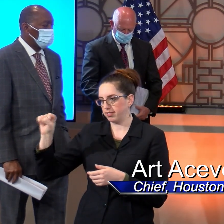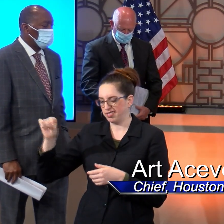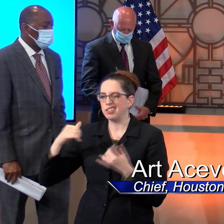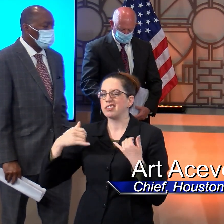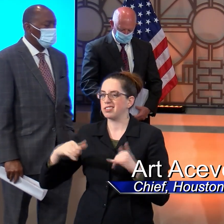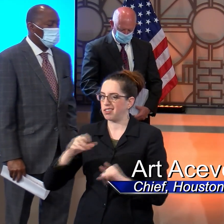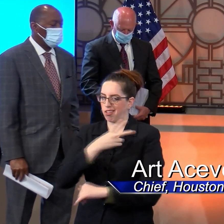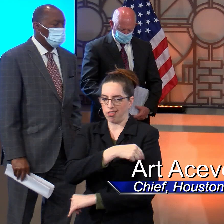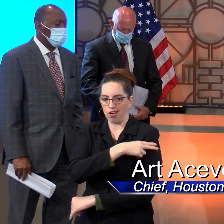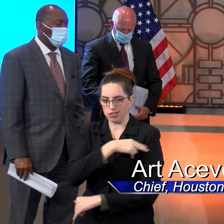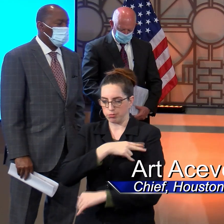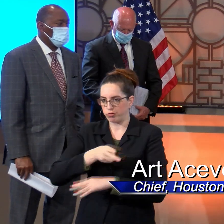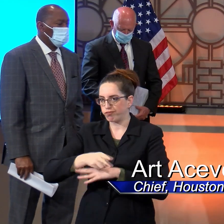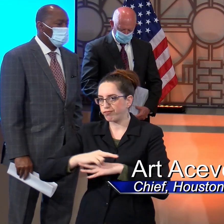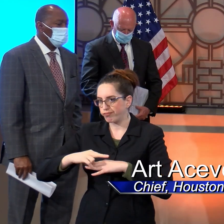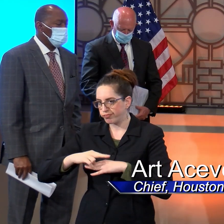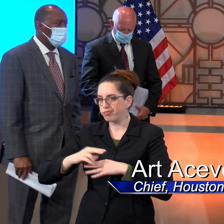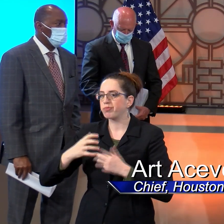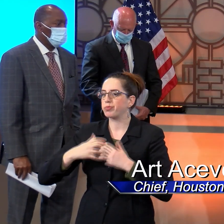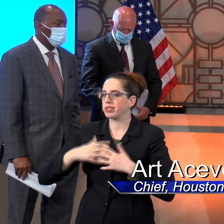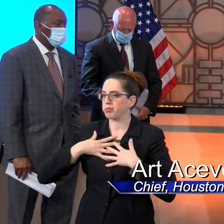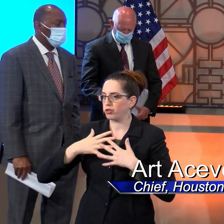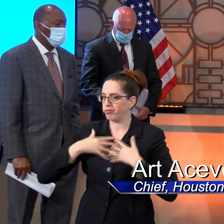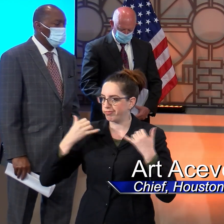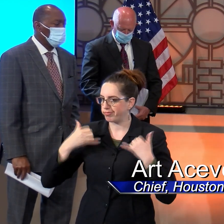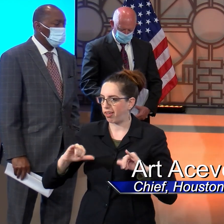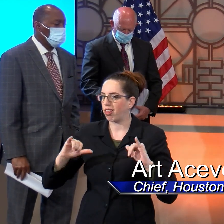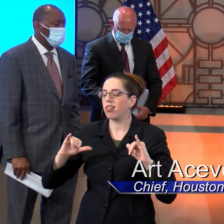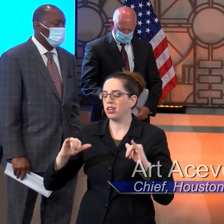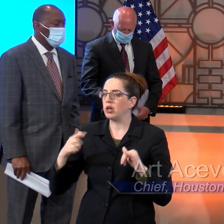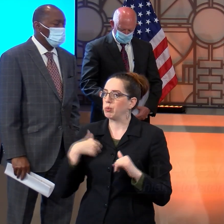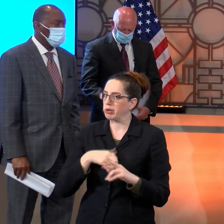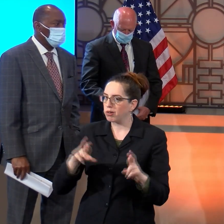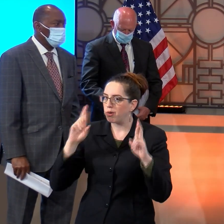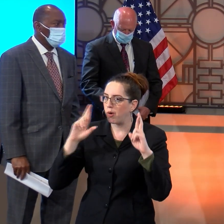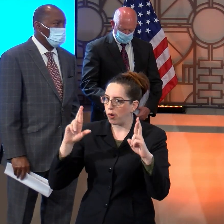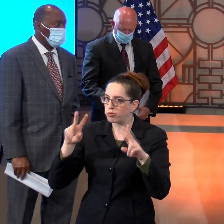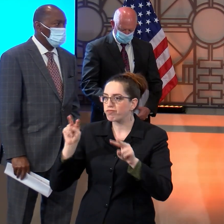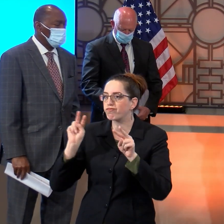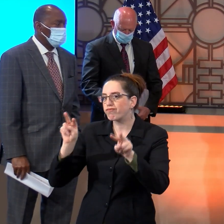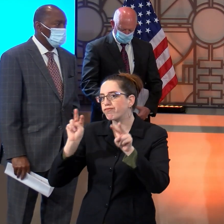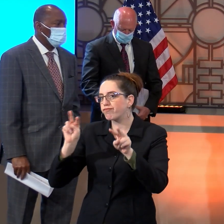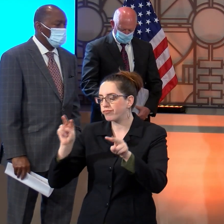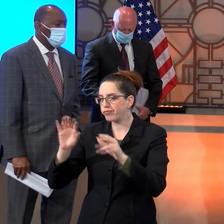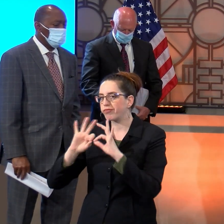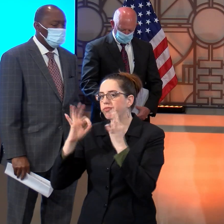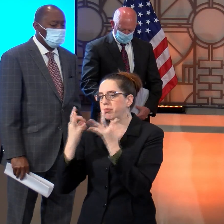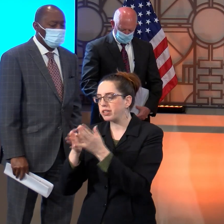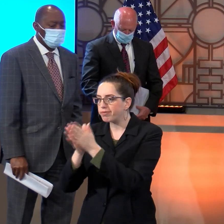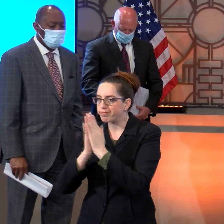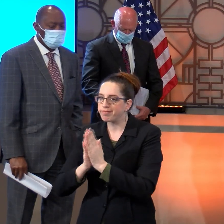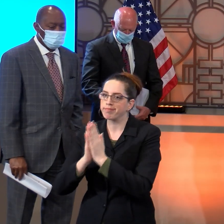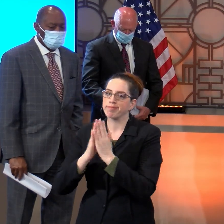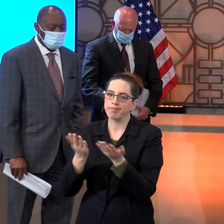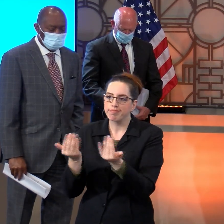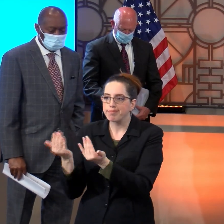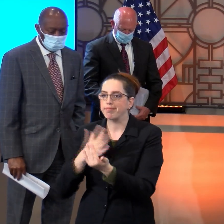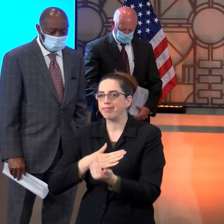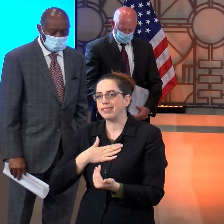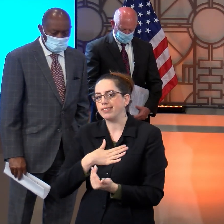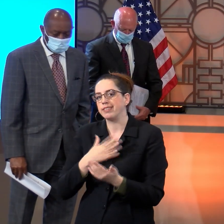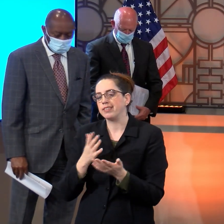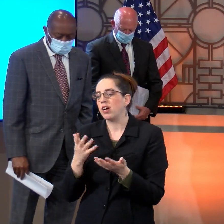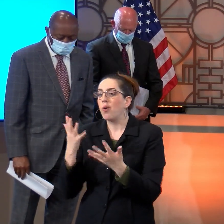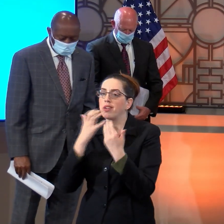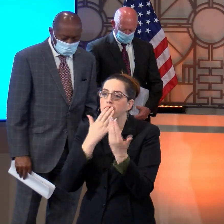ventilator, and he's still not out of the woods, but we remain hopeful. The family, again, continues to ask for prayers and